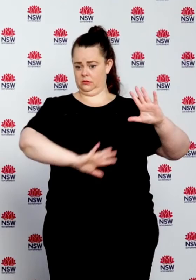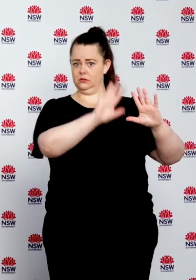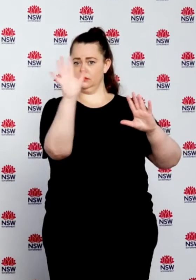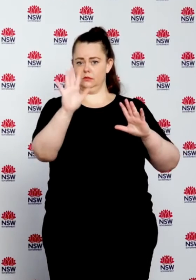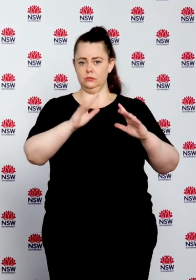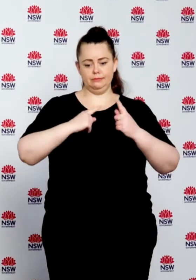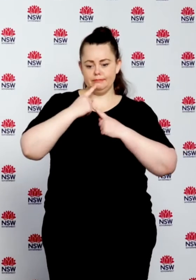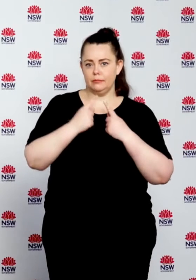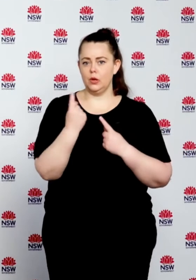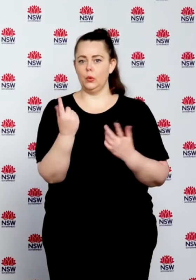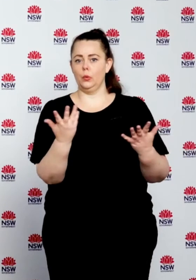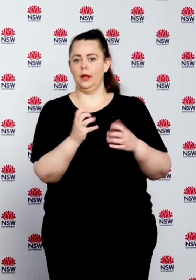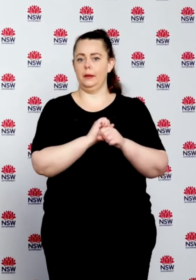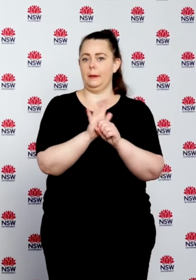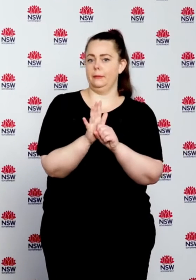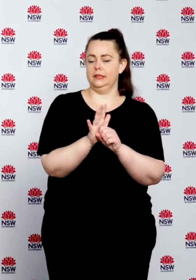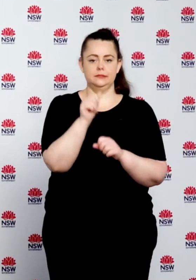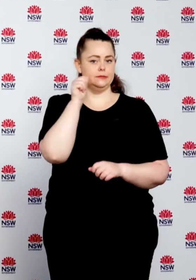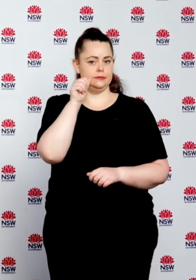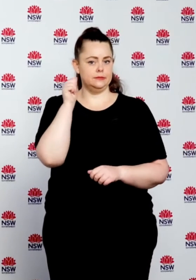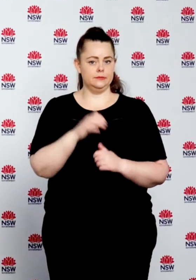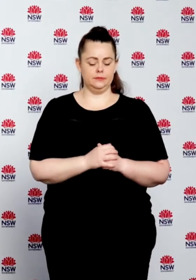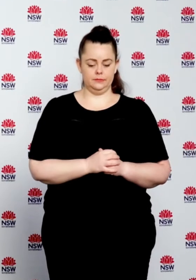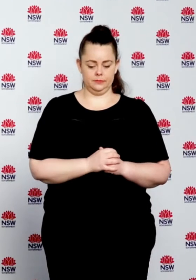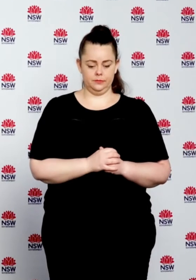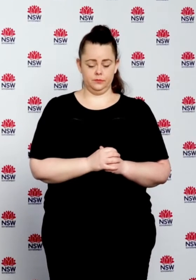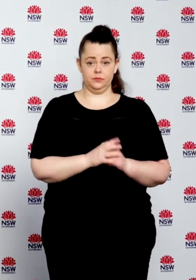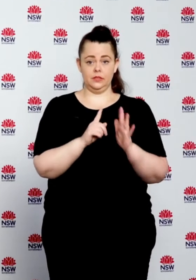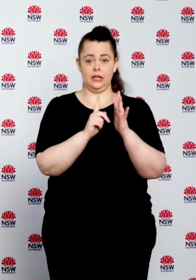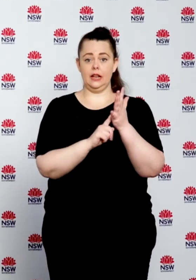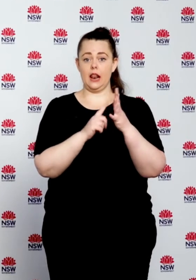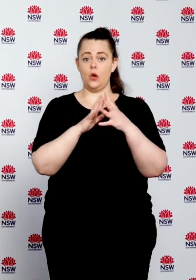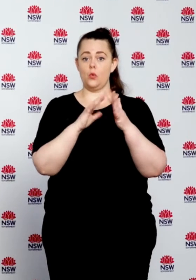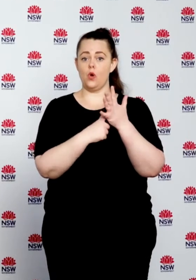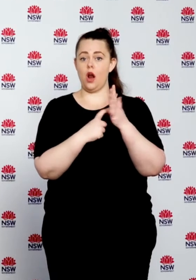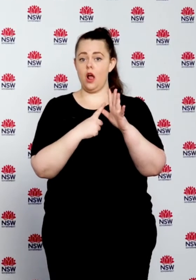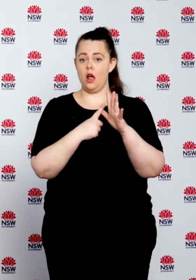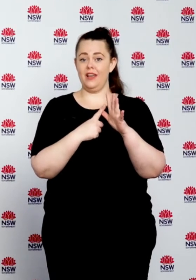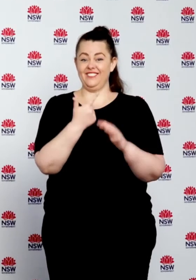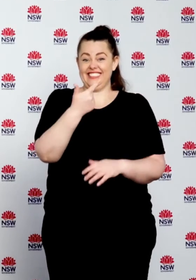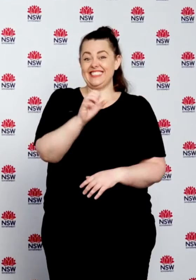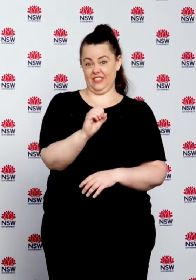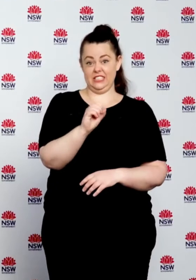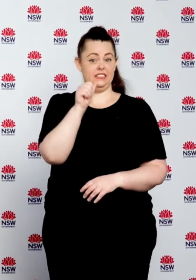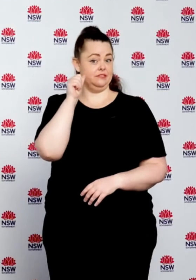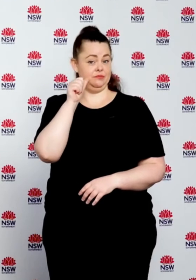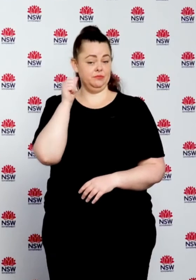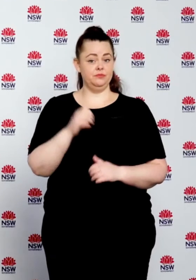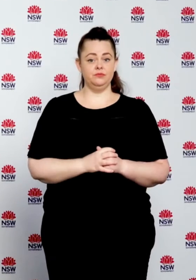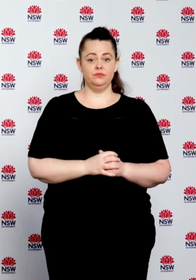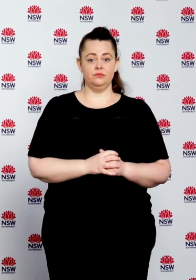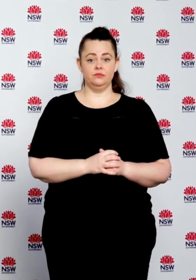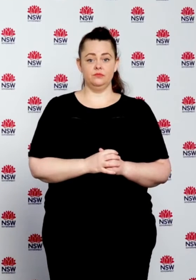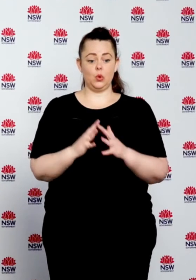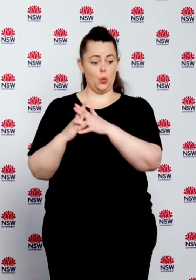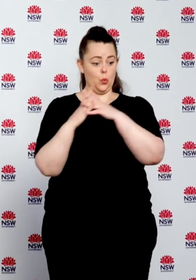24 hours up until 8 o'clock last night. In the Illawarra Shellhaven, there were 70 new cases reported. In Western